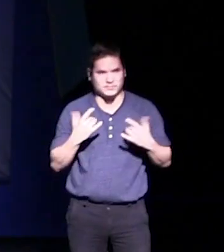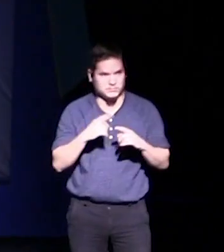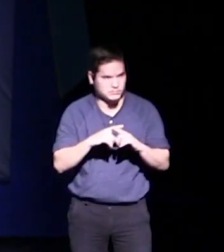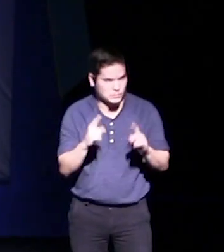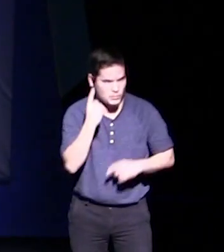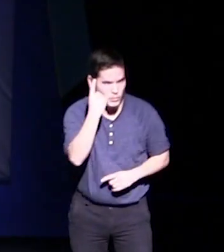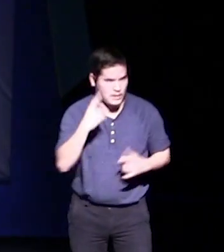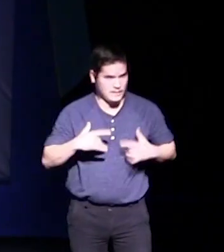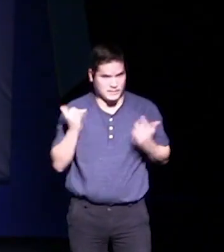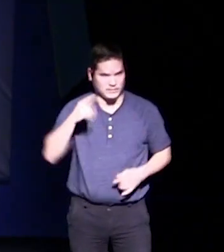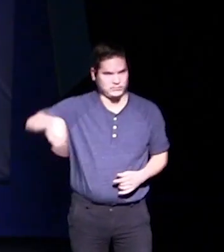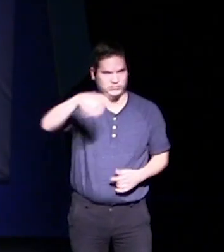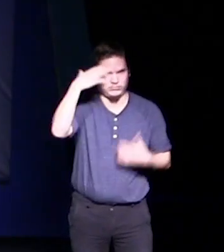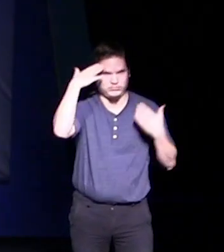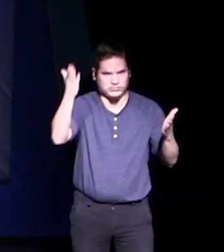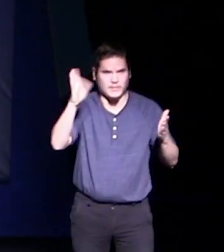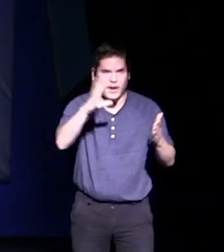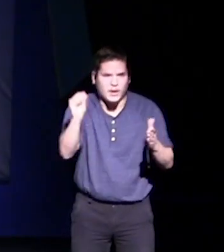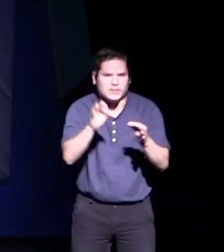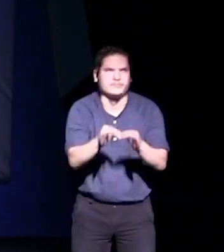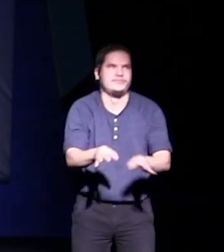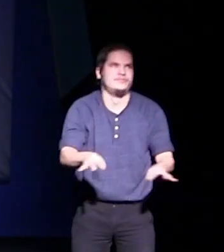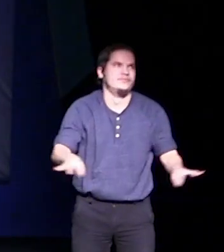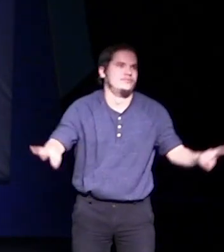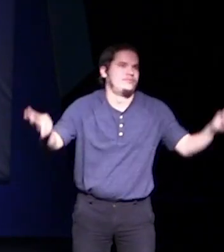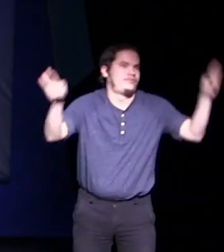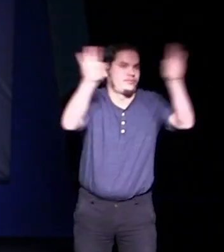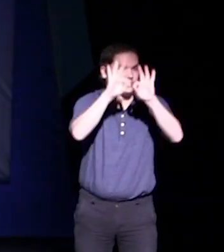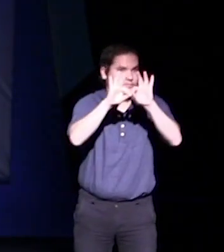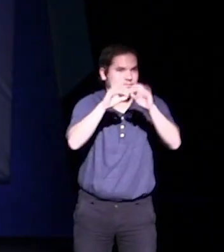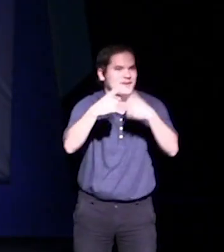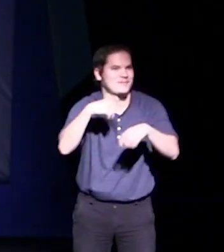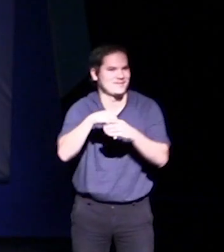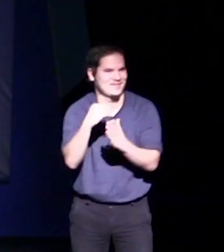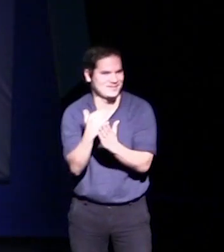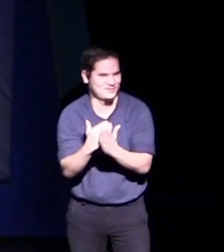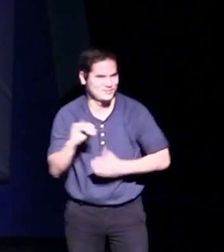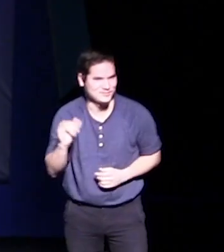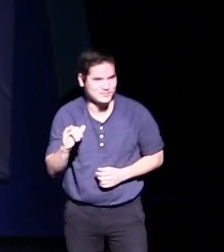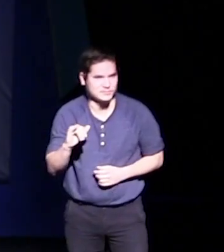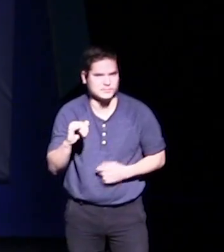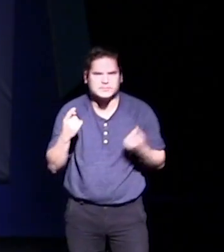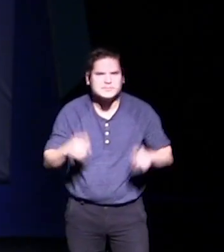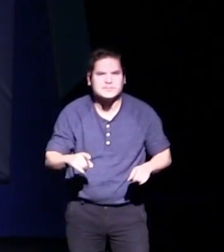As you can see, his accolades are endless. His life and his example have